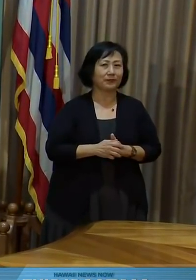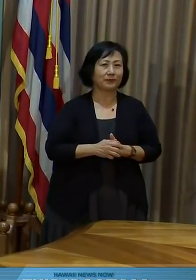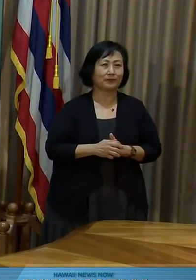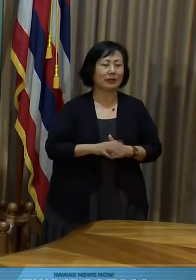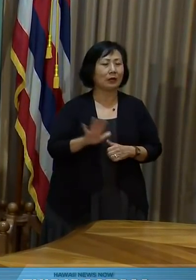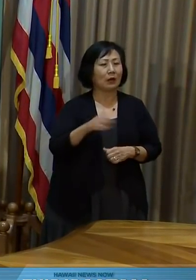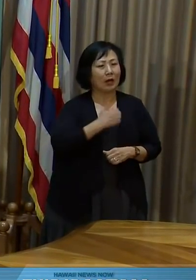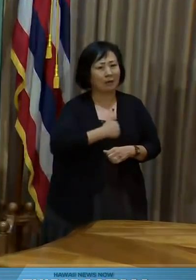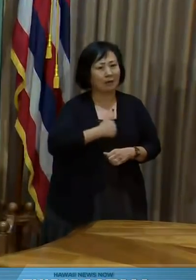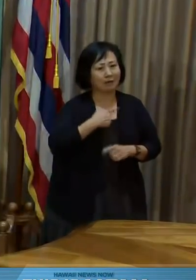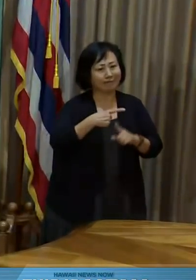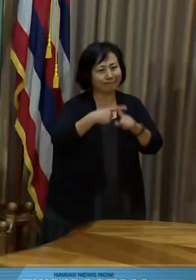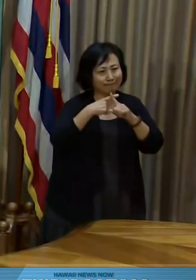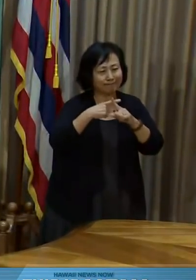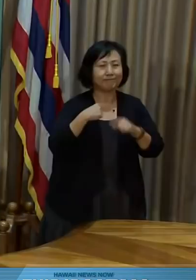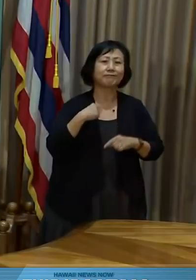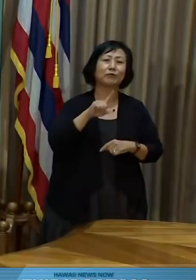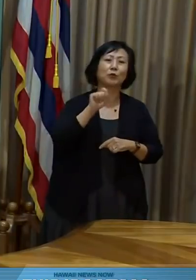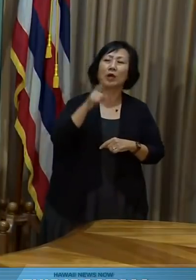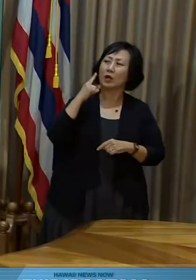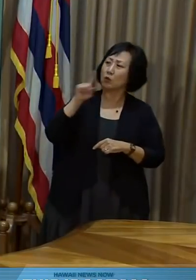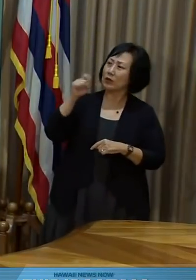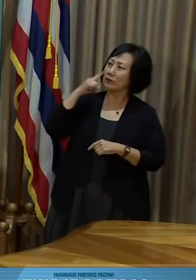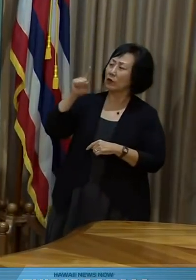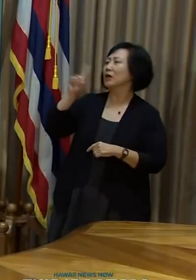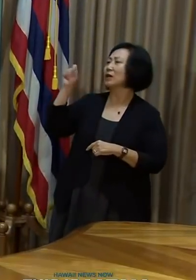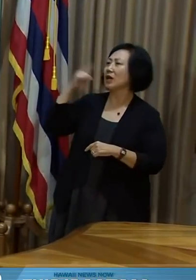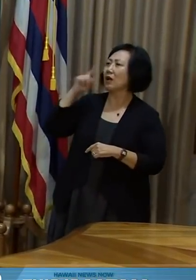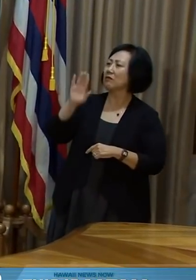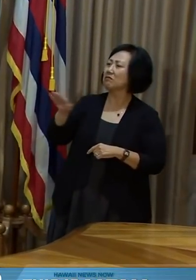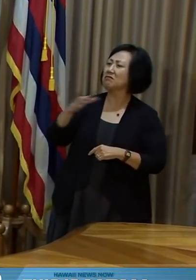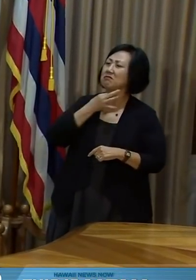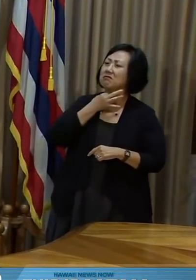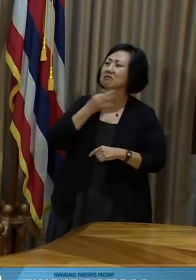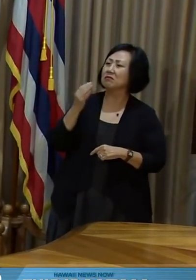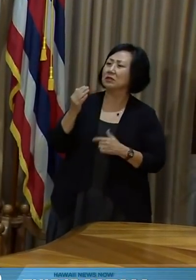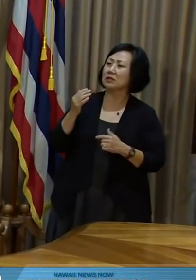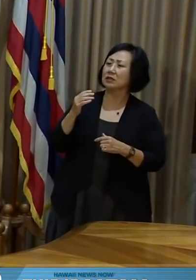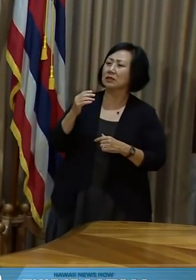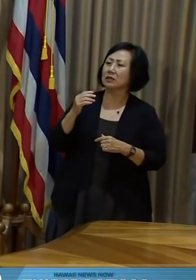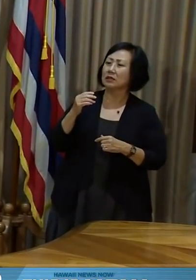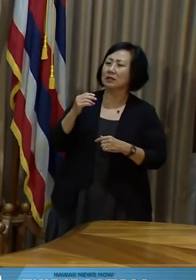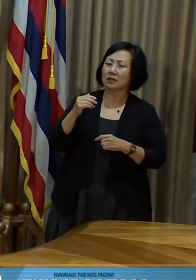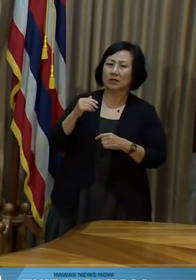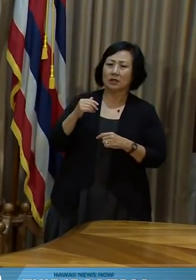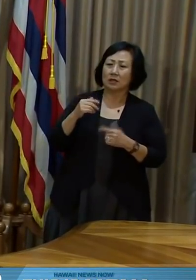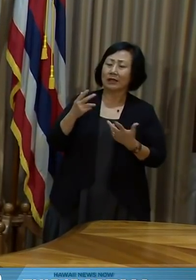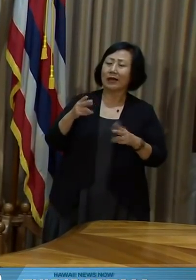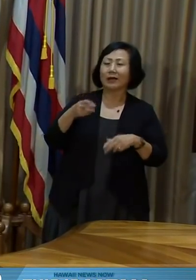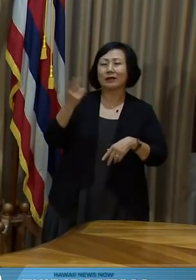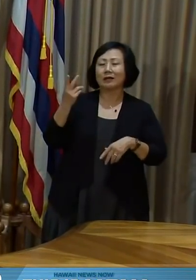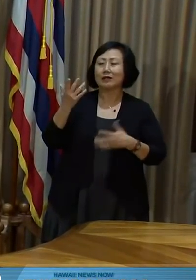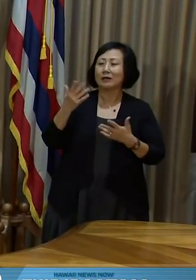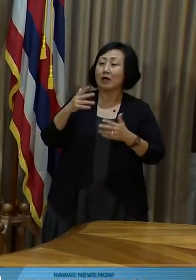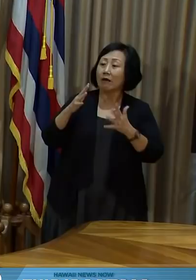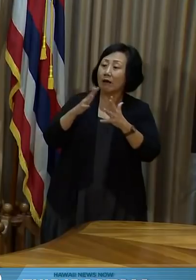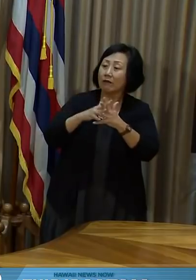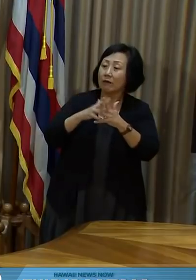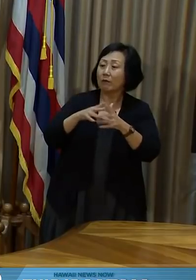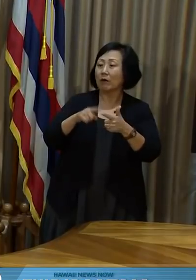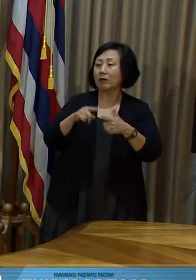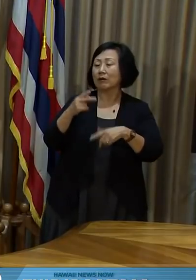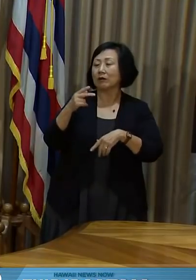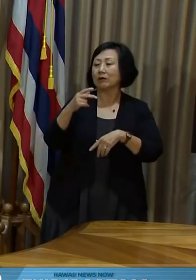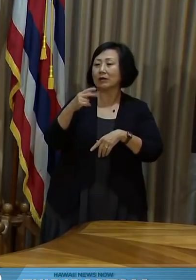Sorry, I was muted. I have a question for the governor. Wanted to know, are close contact sports like high school football allowed to resume under these